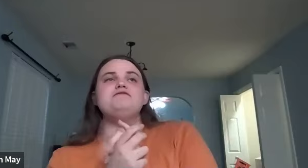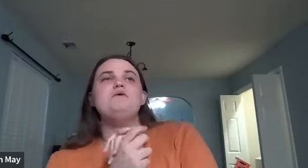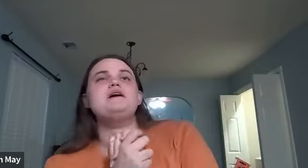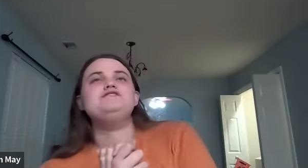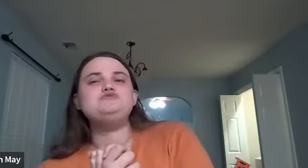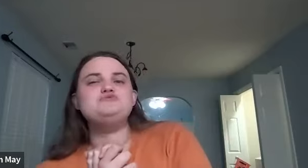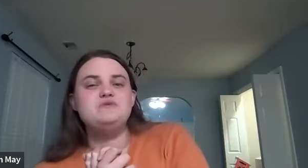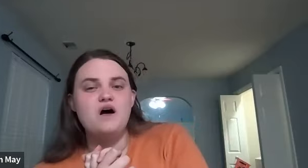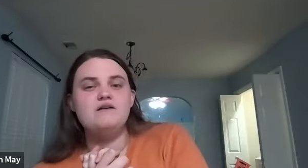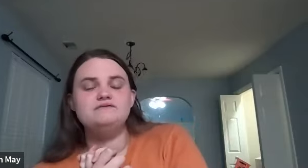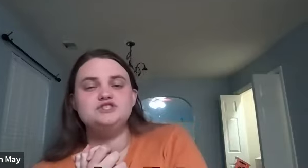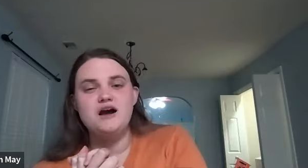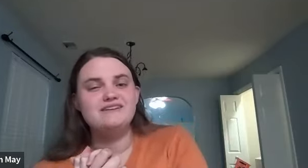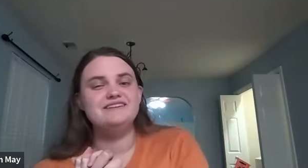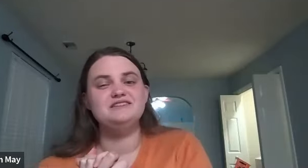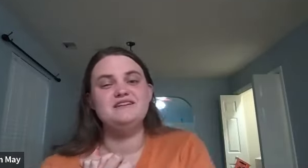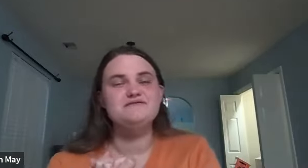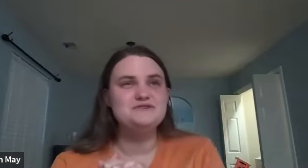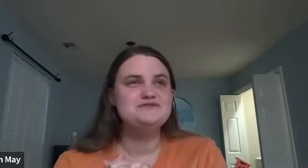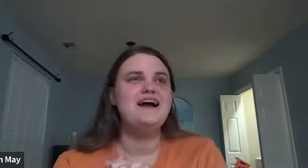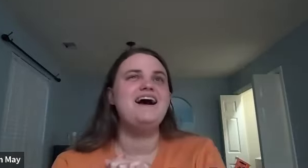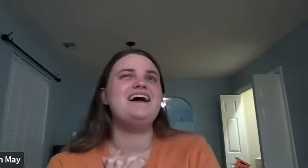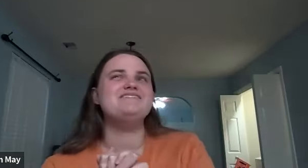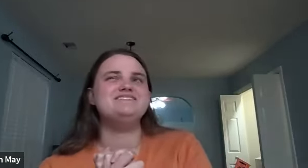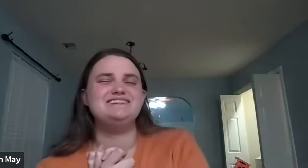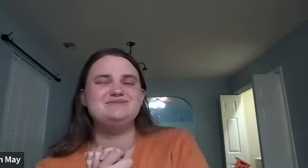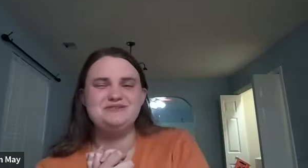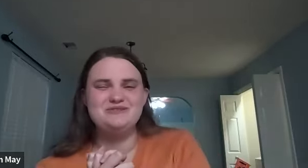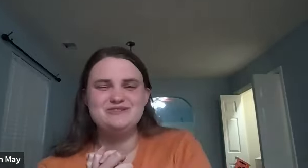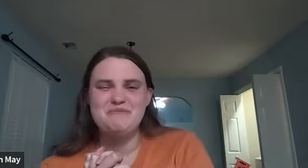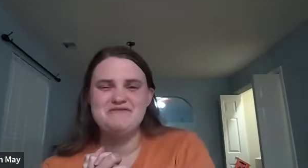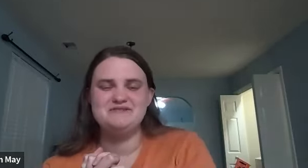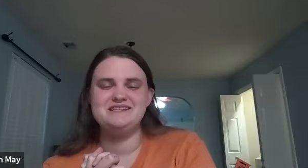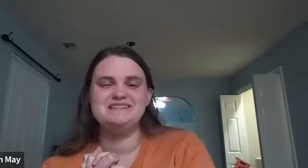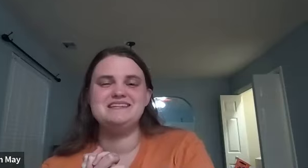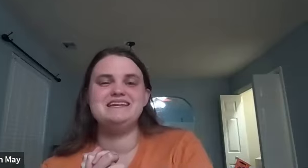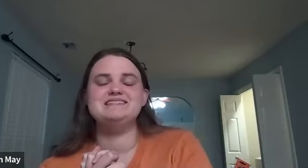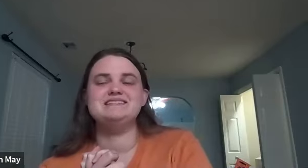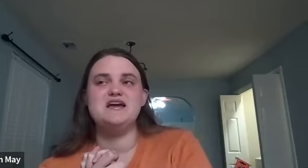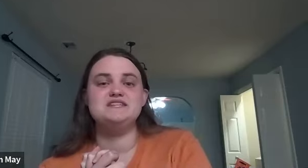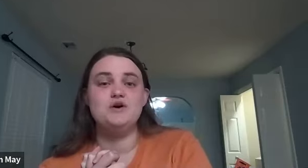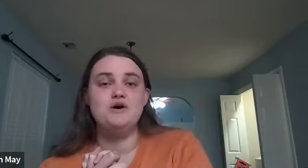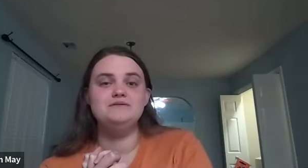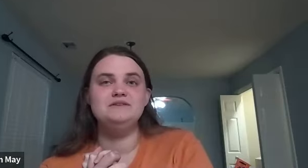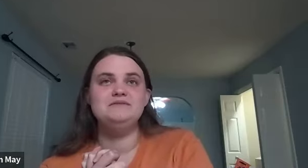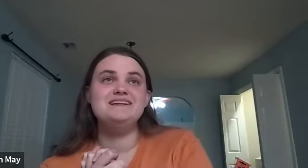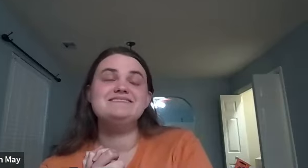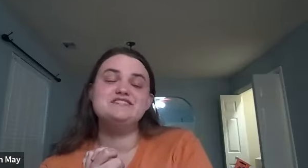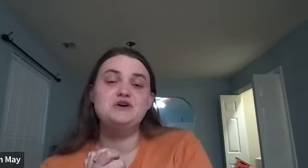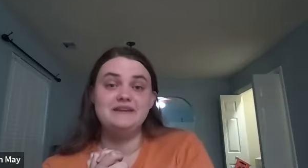For if you love chocolate or love food, I have seen, it's really cool. This is one of my favorite signs, is the sign. It's called